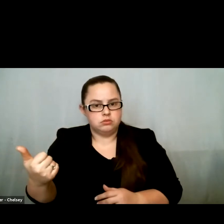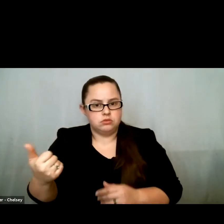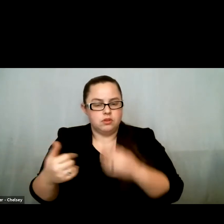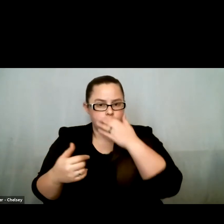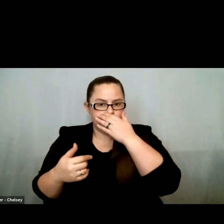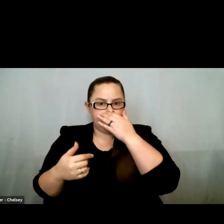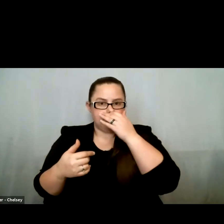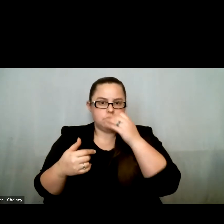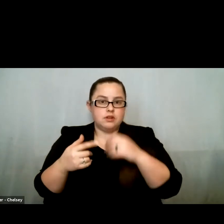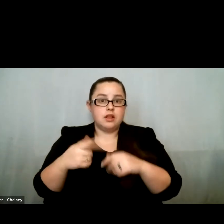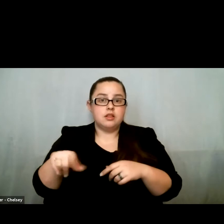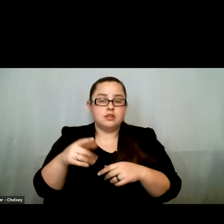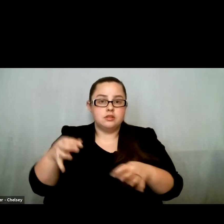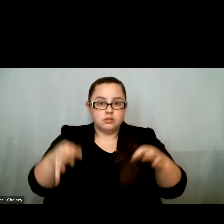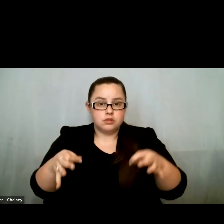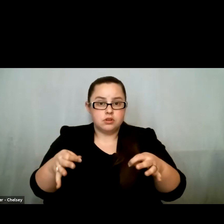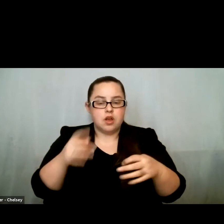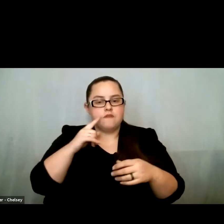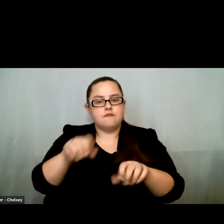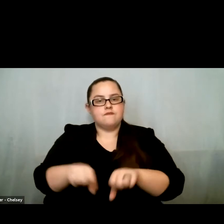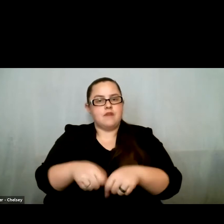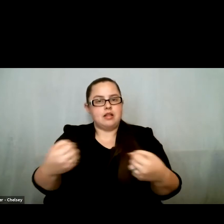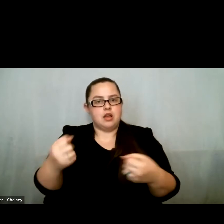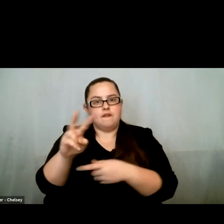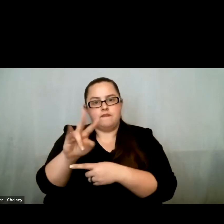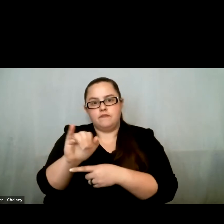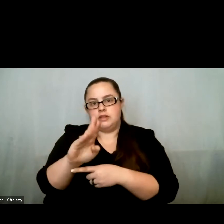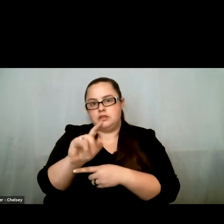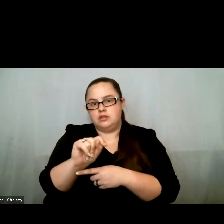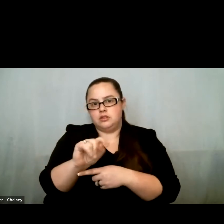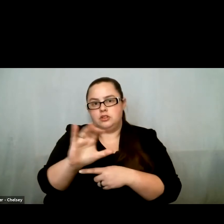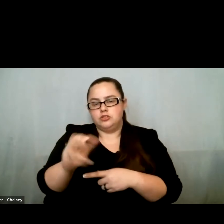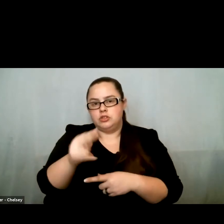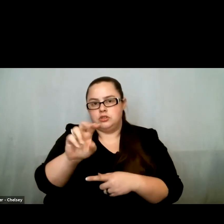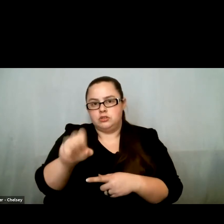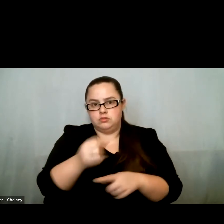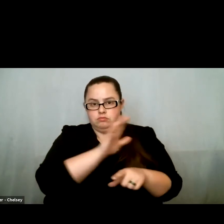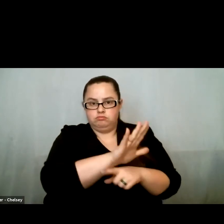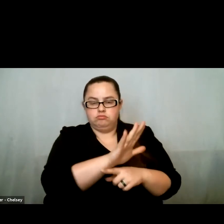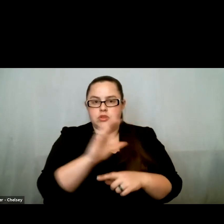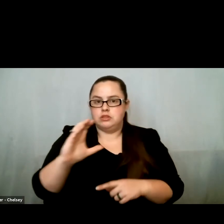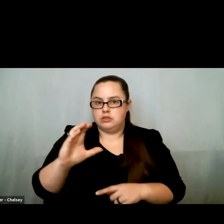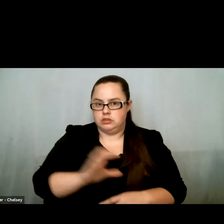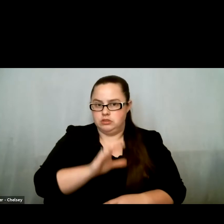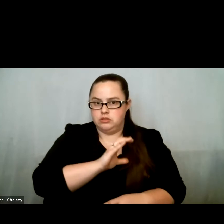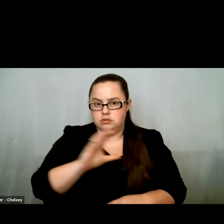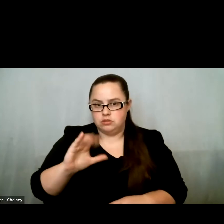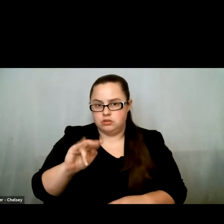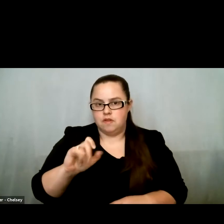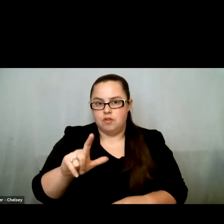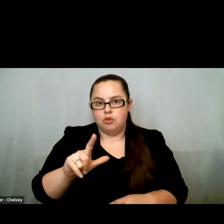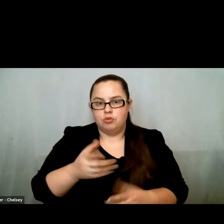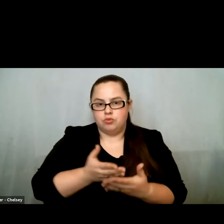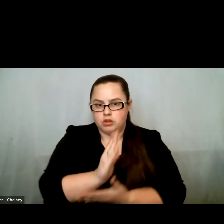on violation of Vincent Chin's civil rights. In other words, I mentioned hate crime,